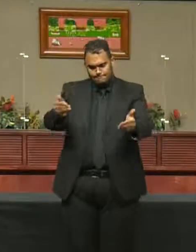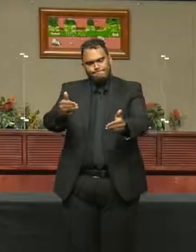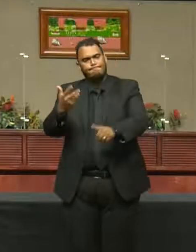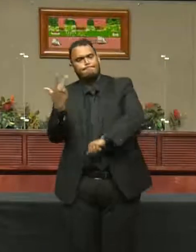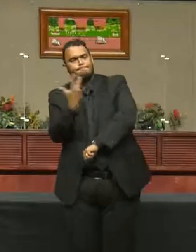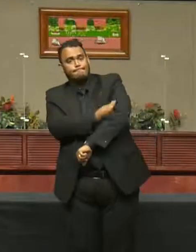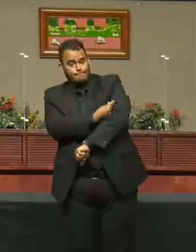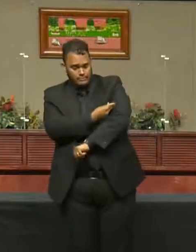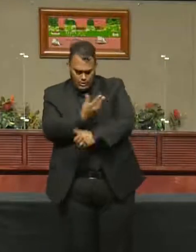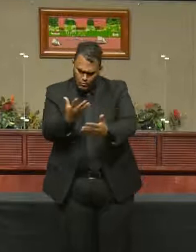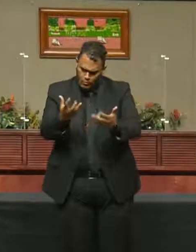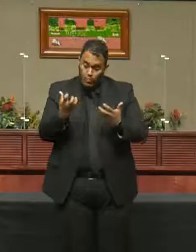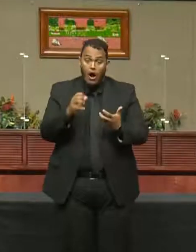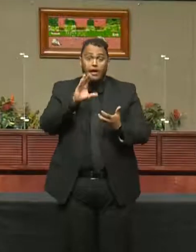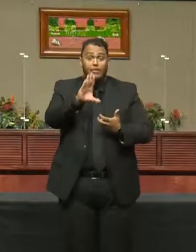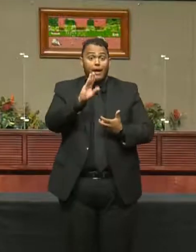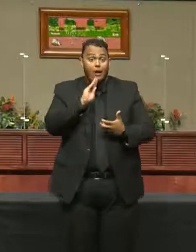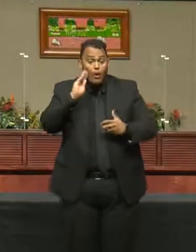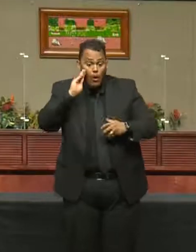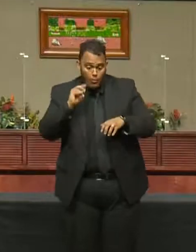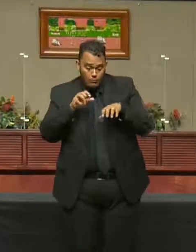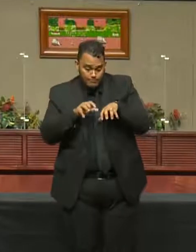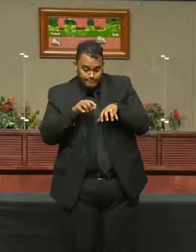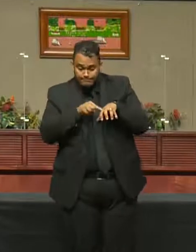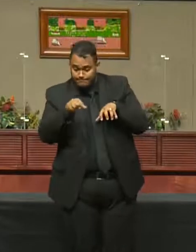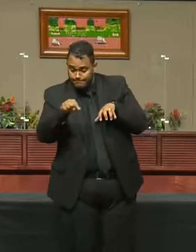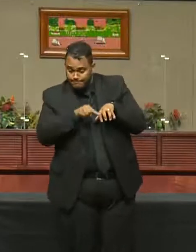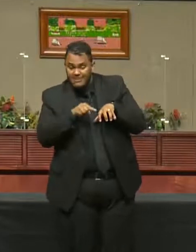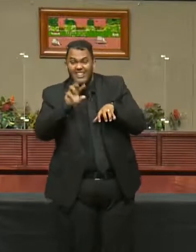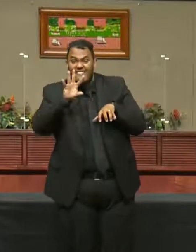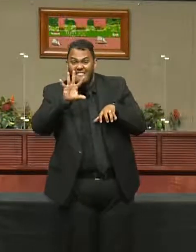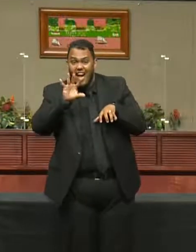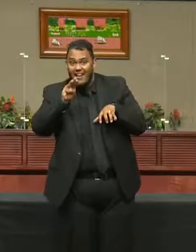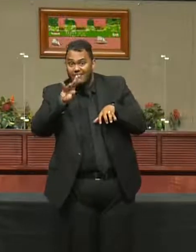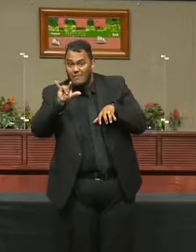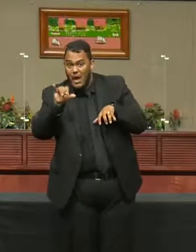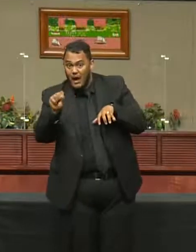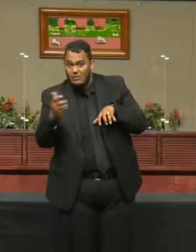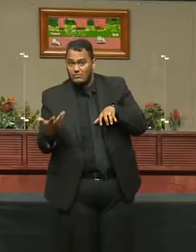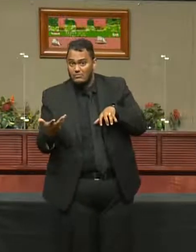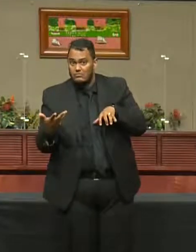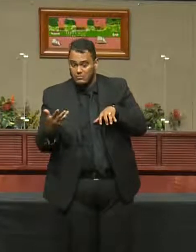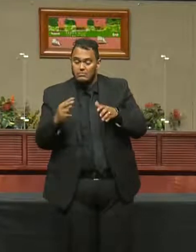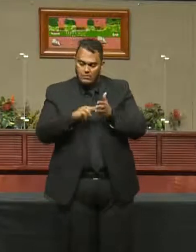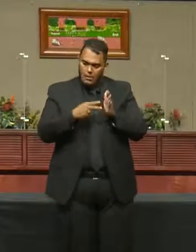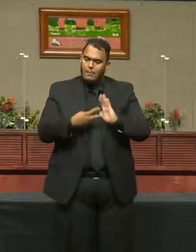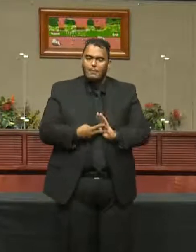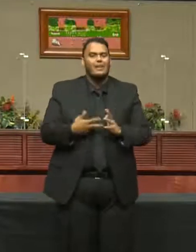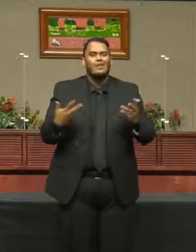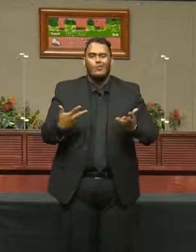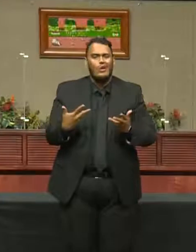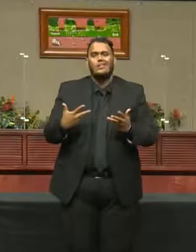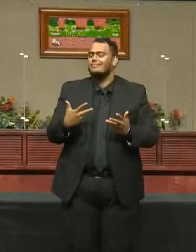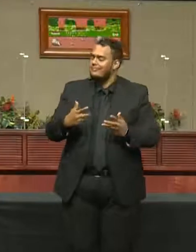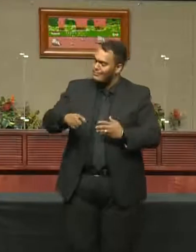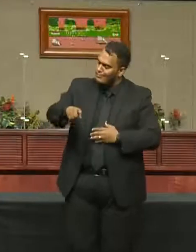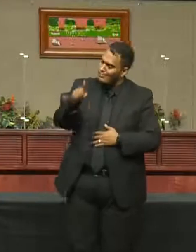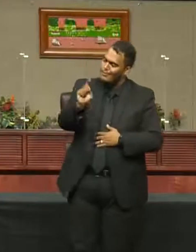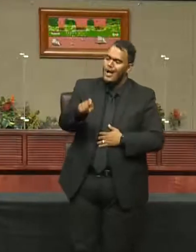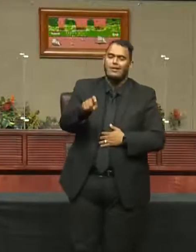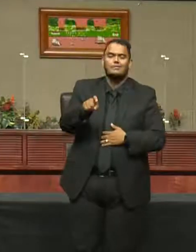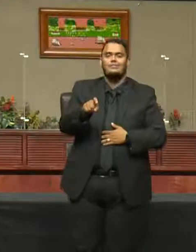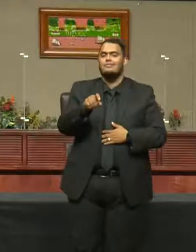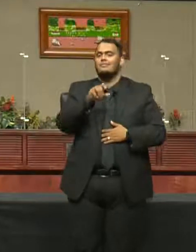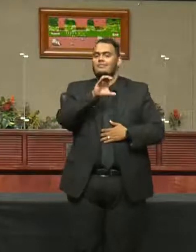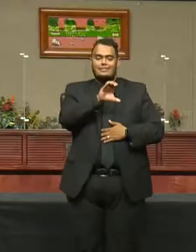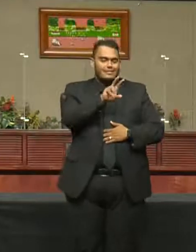5-mile radius. Well, it is contingent upon those retail pharmacies receiving their supply. They're receiving direct allocations